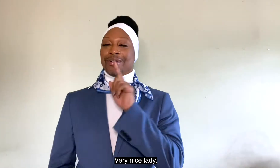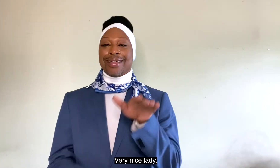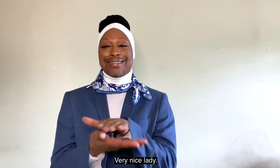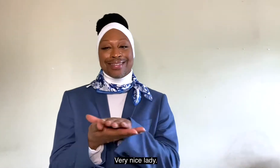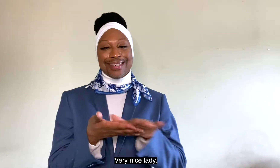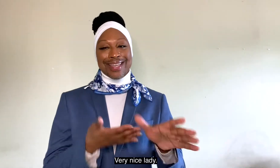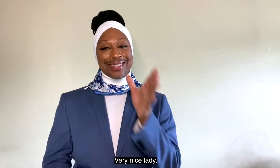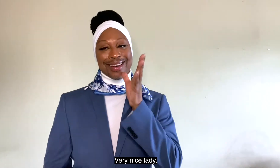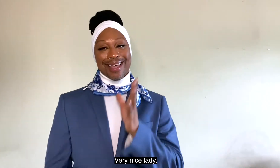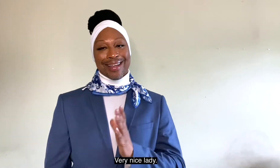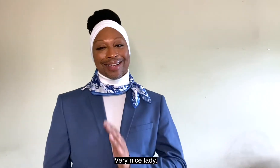Very nice lady.